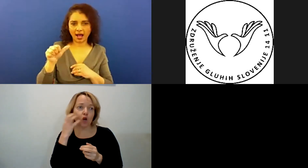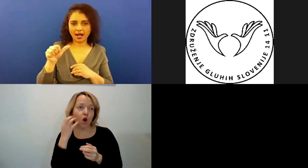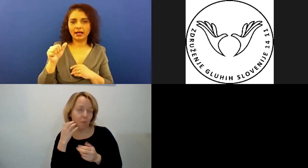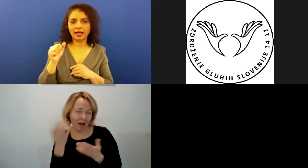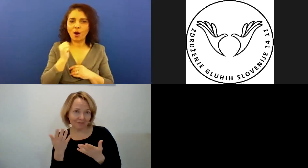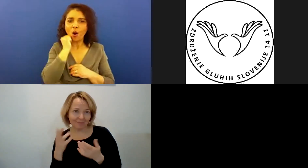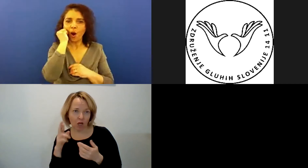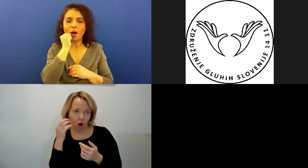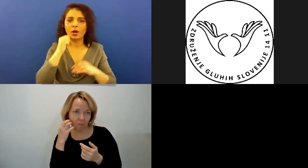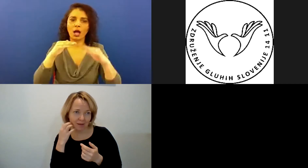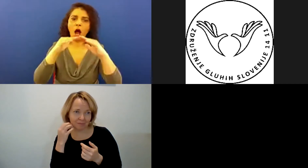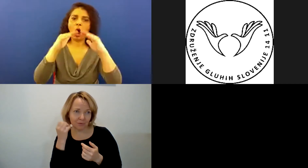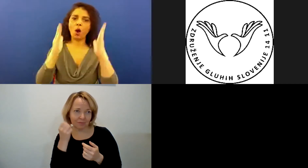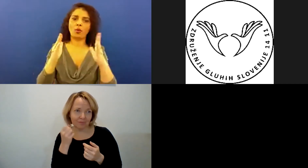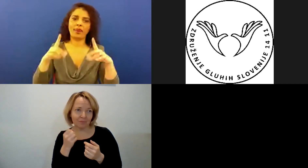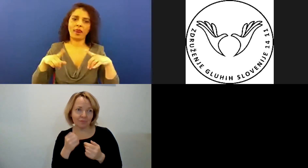The Roma